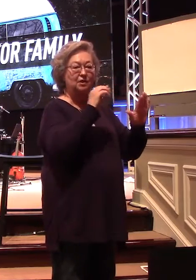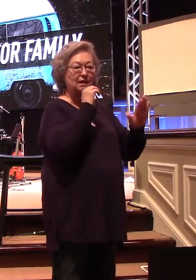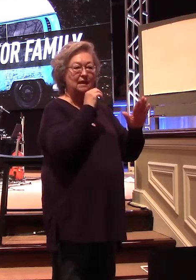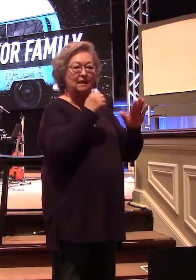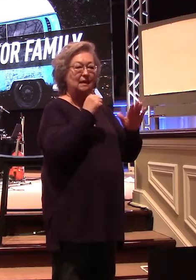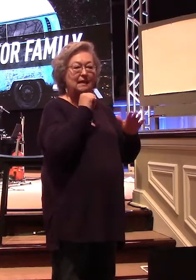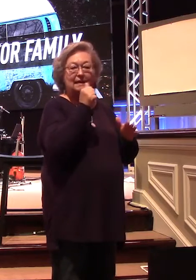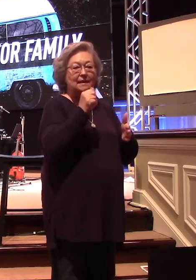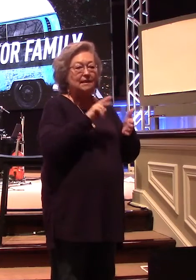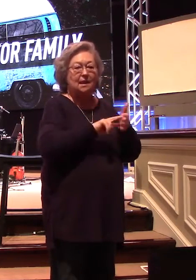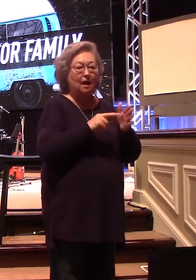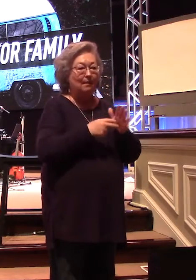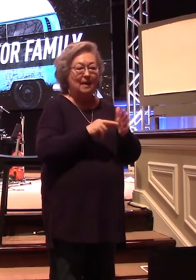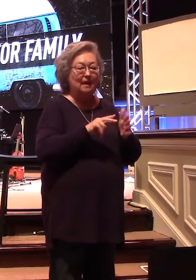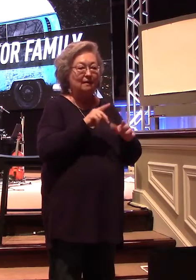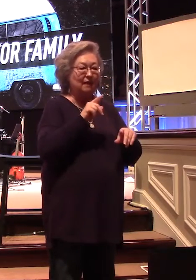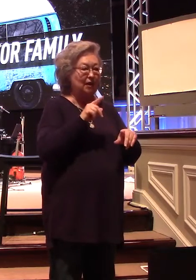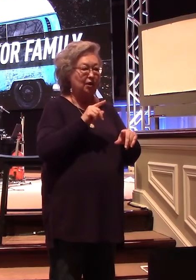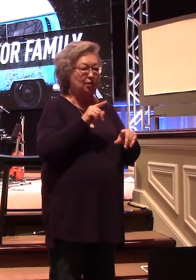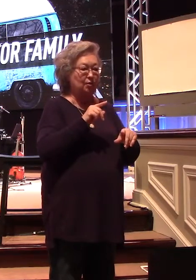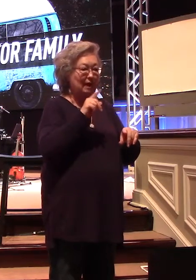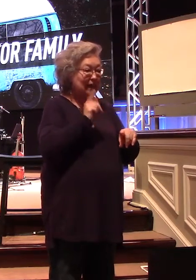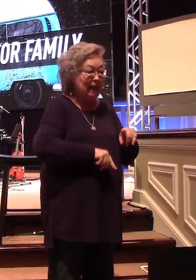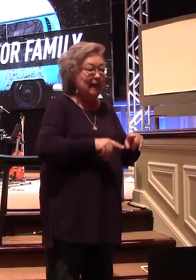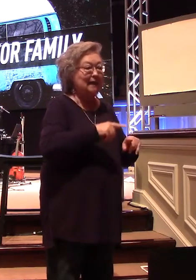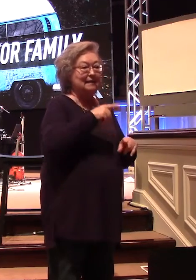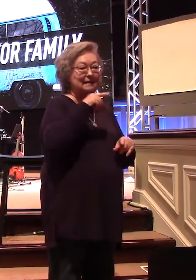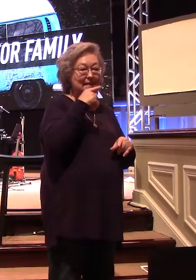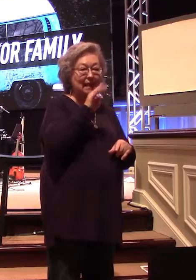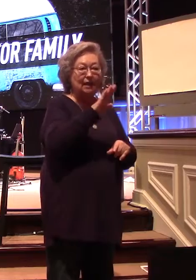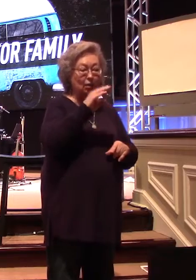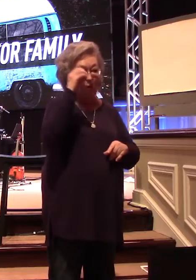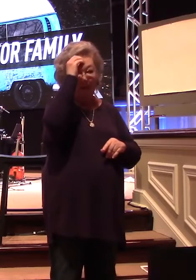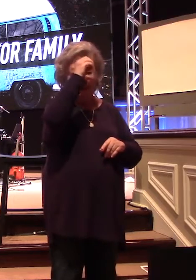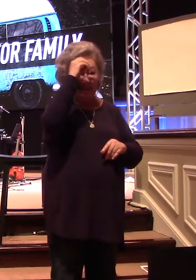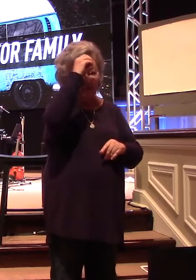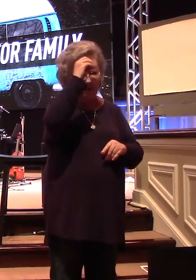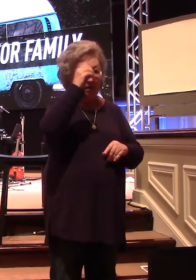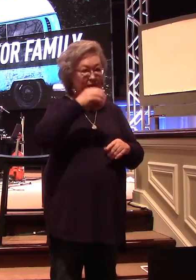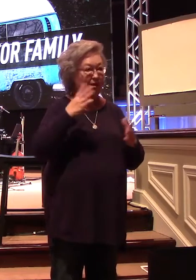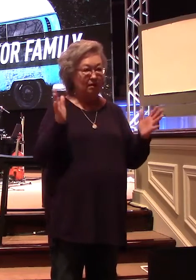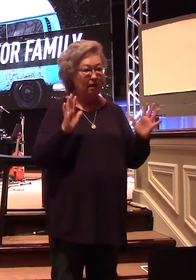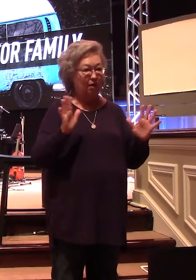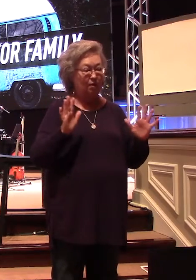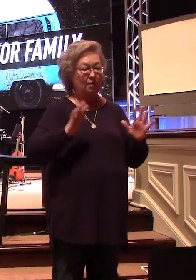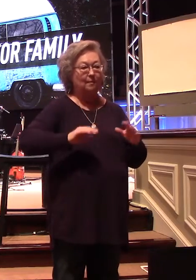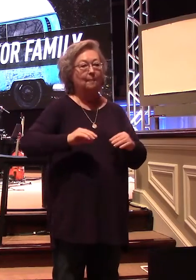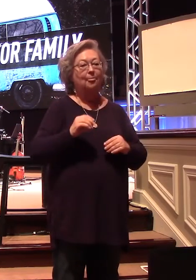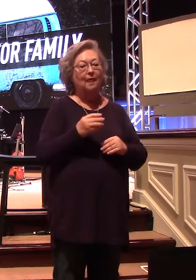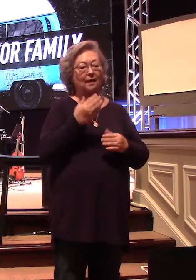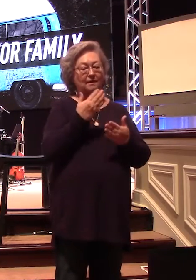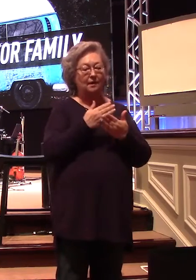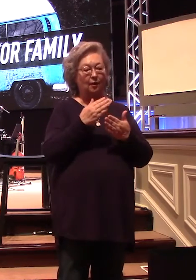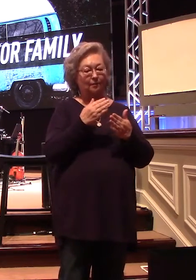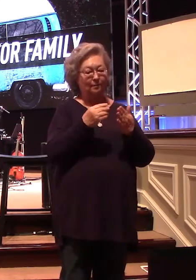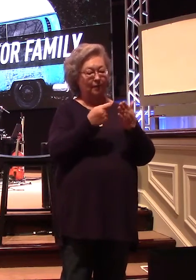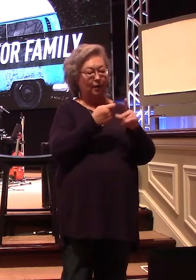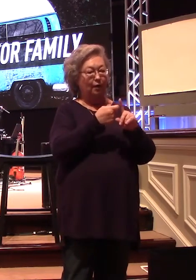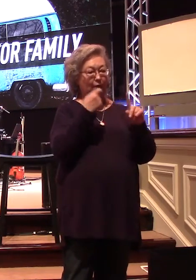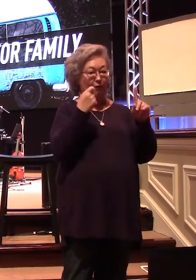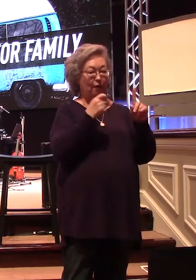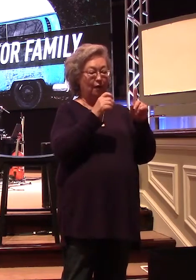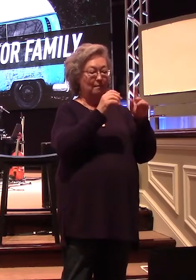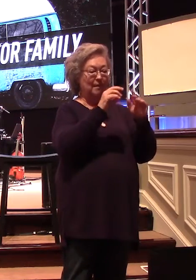and that we're not working together. This is a team thing. Back in Genesis, where we have the creation